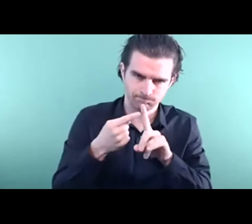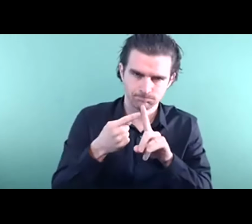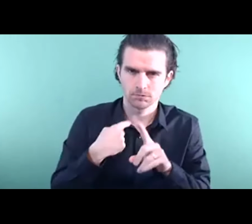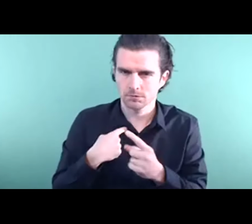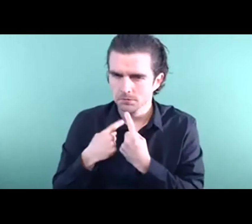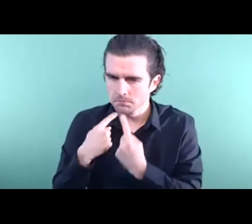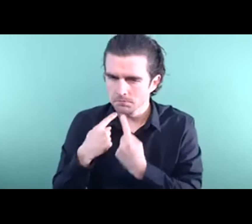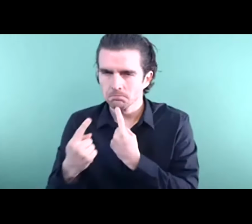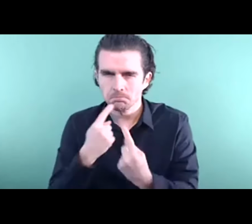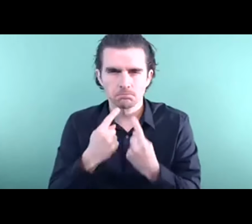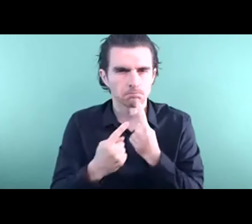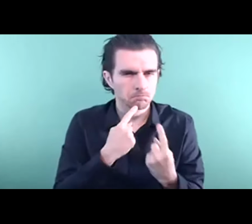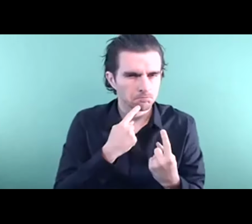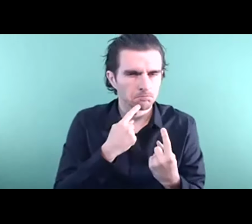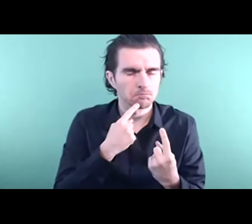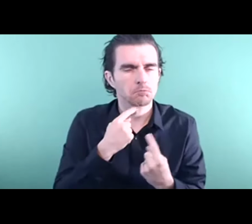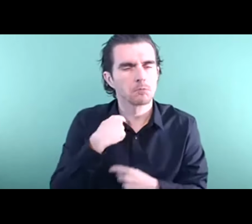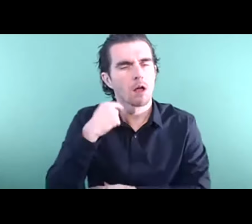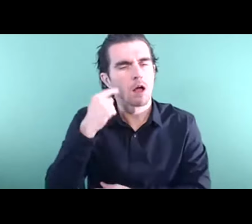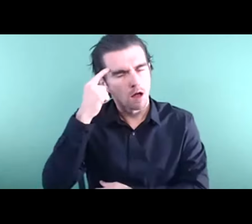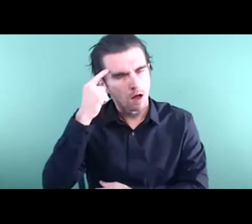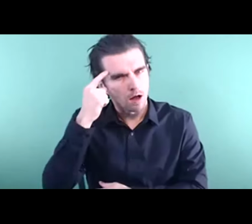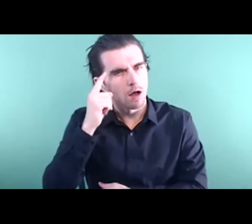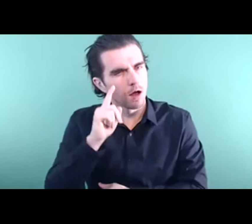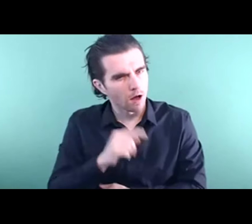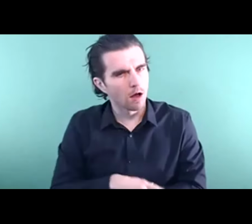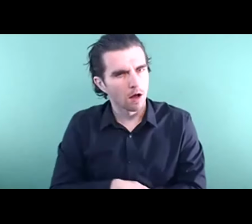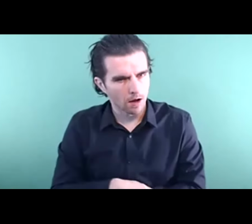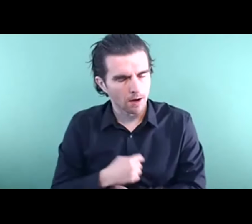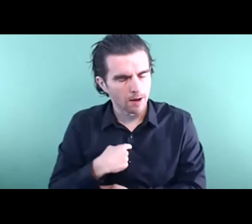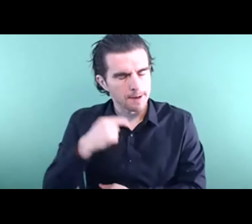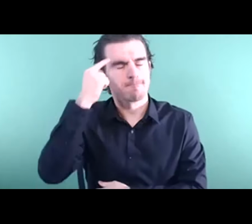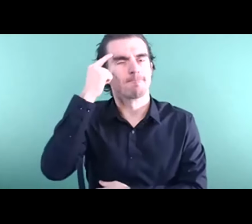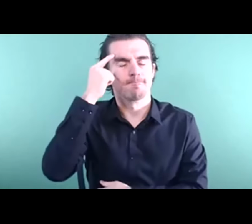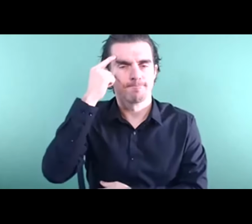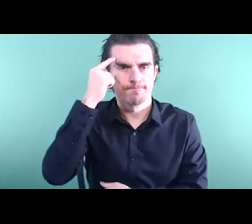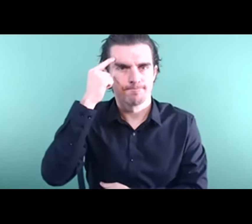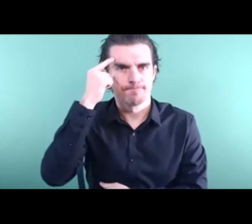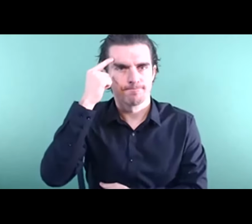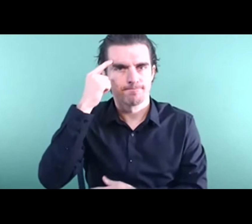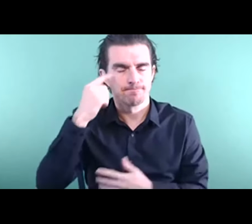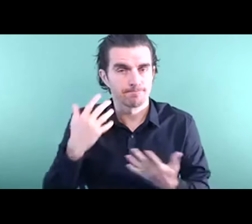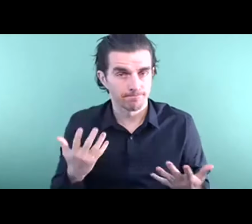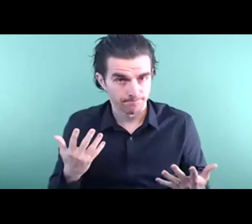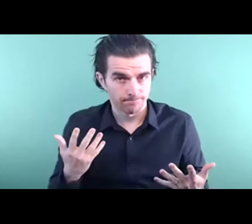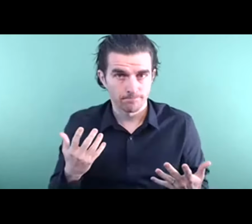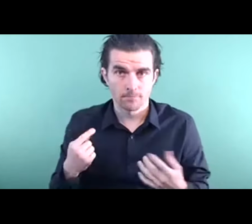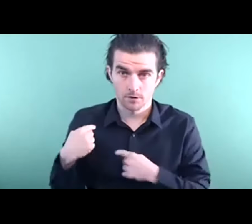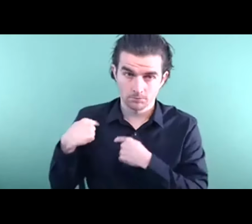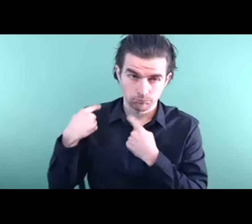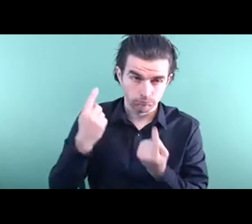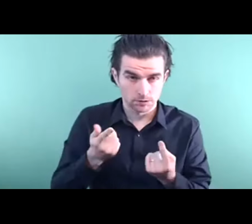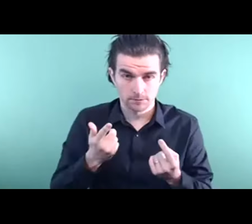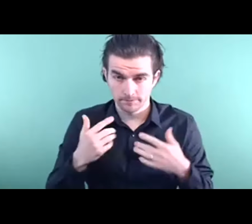been undertaken in the human rights field, because it's needed. Because of course we need to